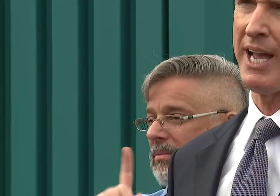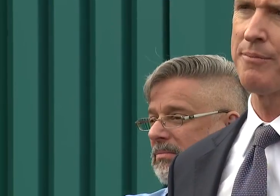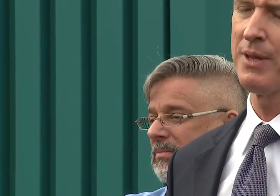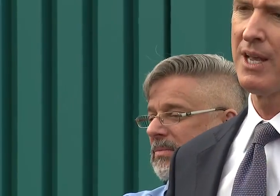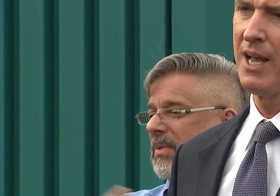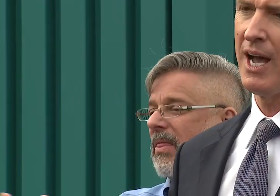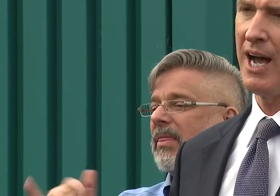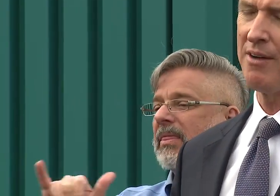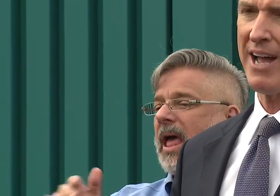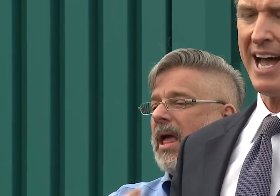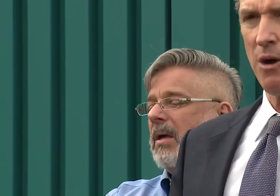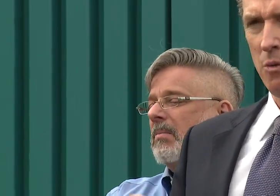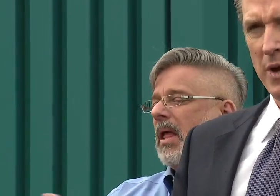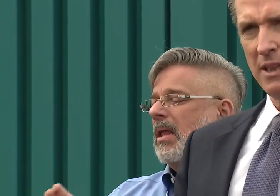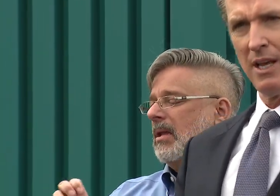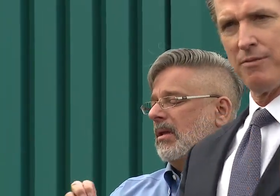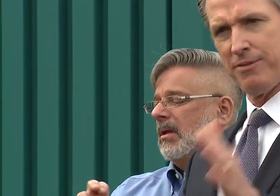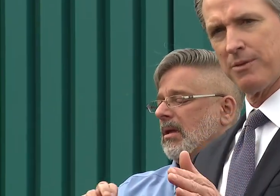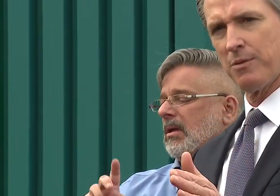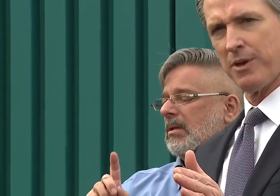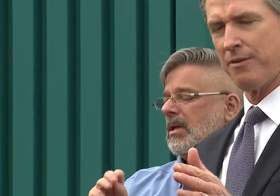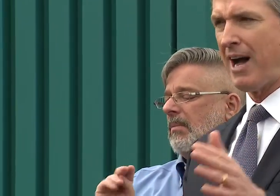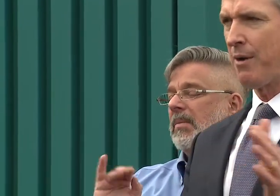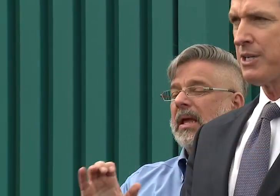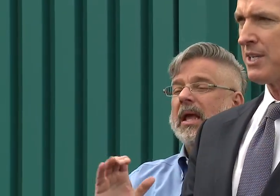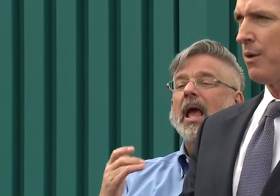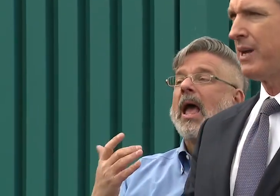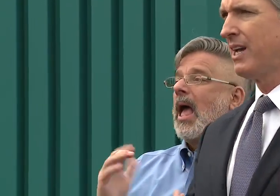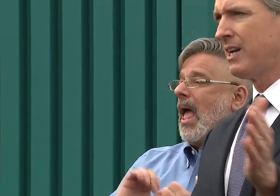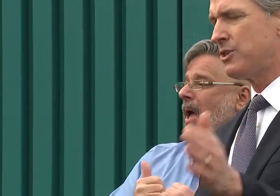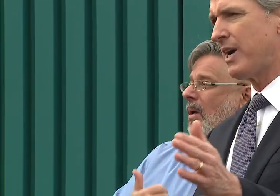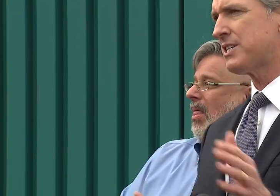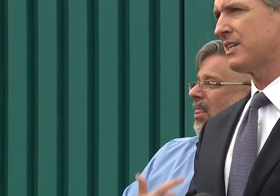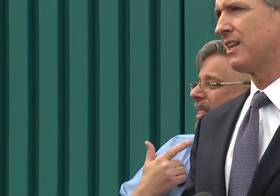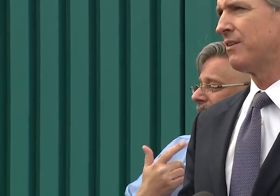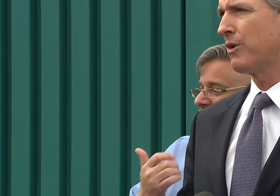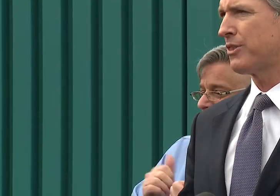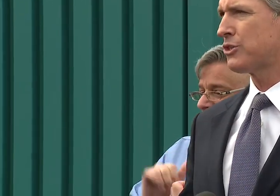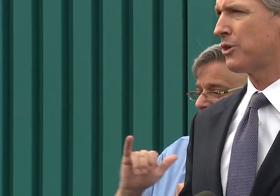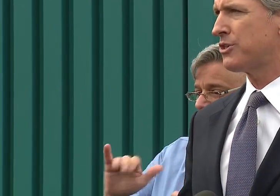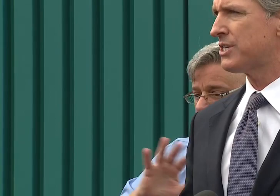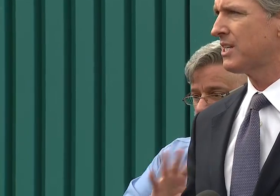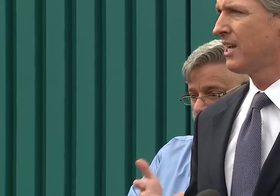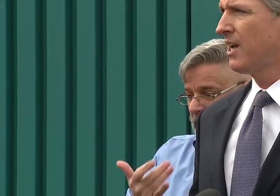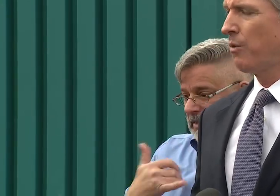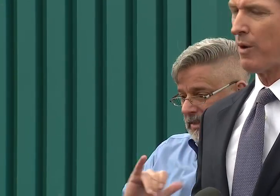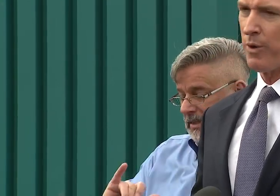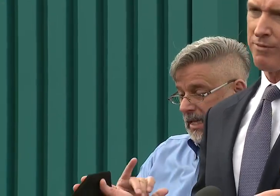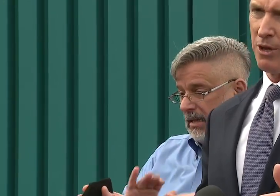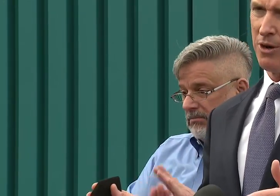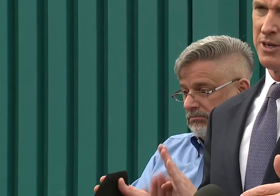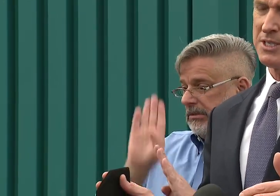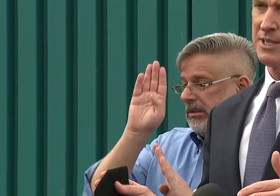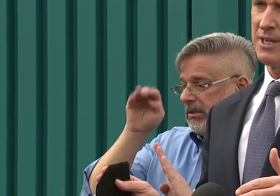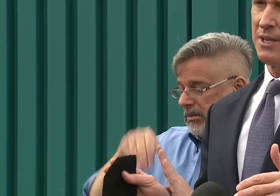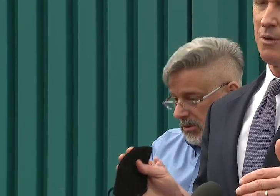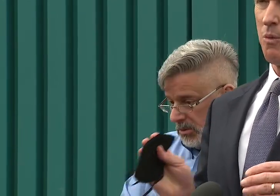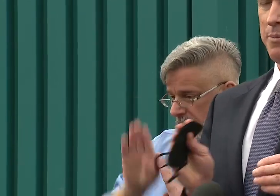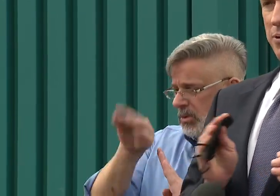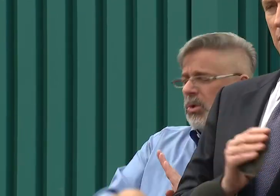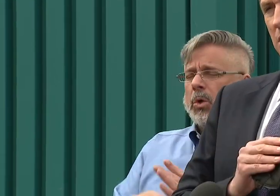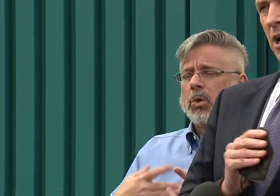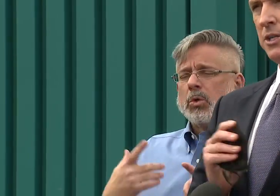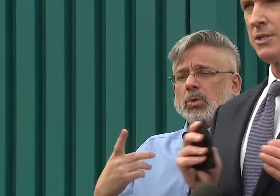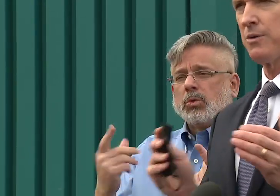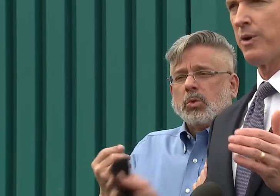endemic plan of how we live with the virus, how we address and live with the surges, what we've learned,